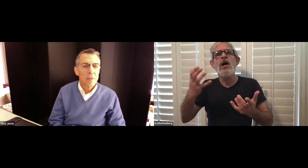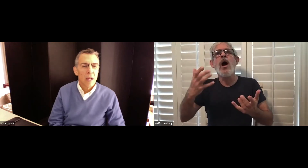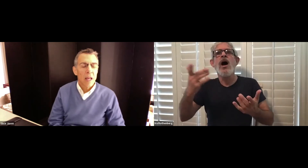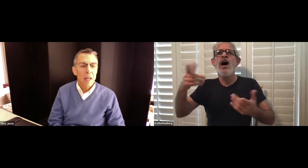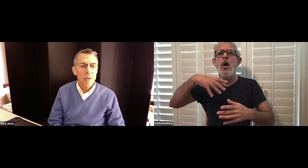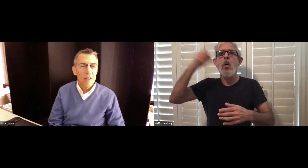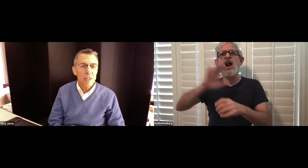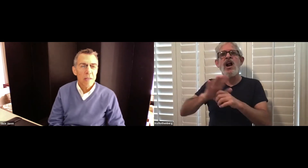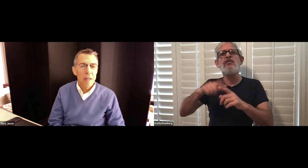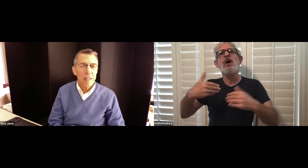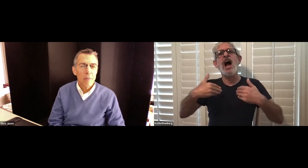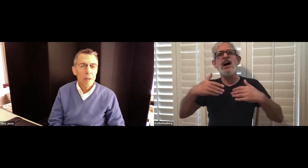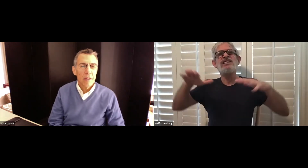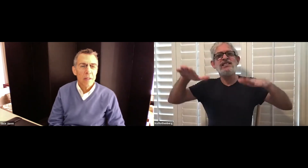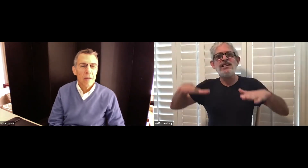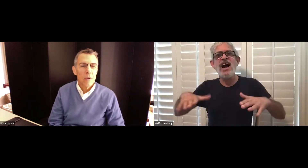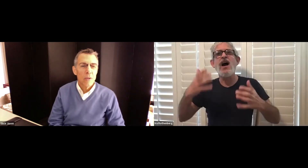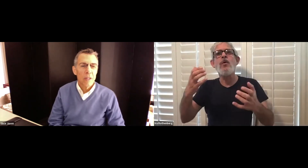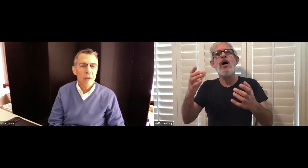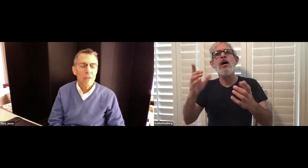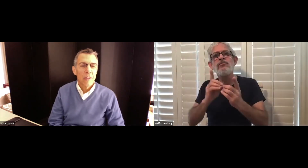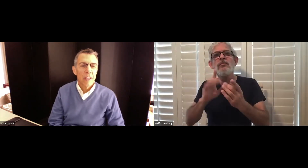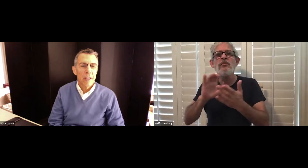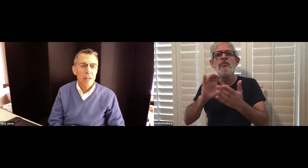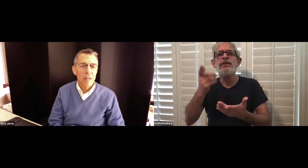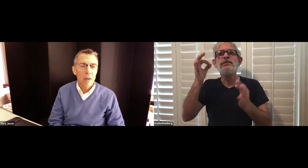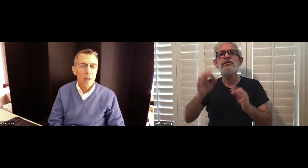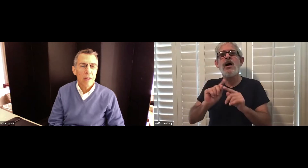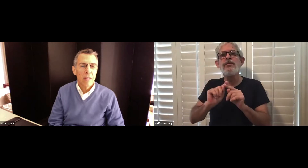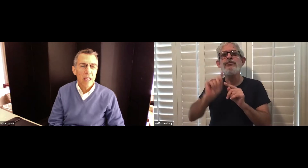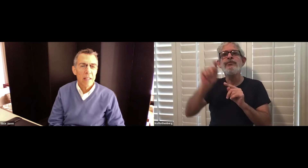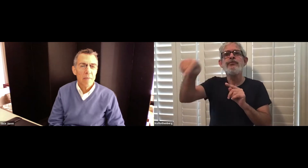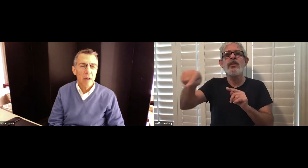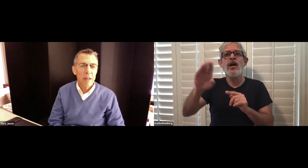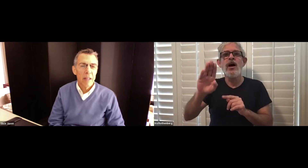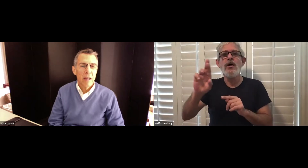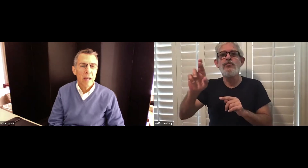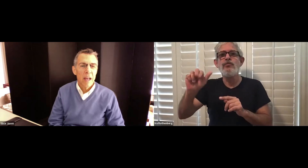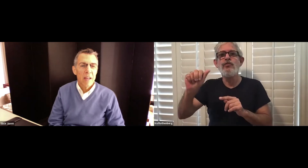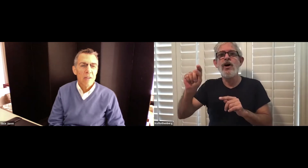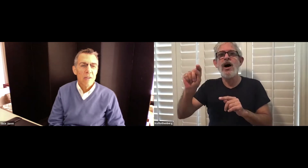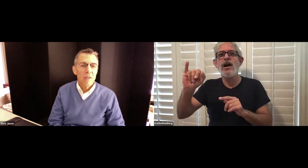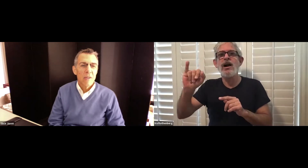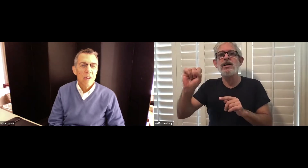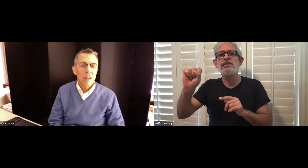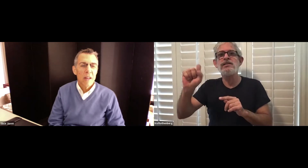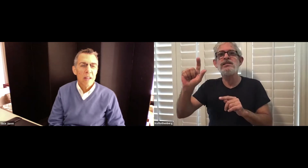He was interested in meeting someone who was old enough that he could settle down with, date, marry. And so